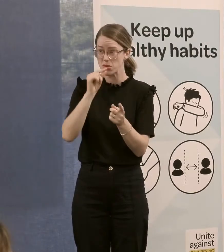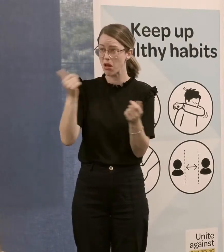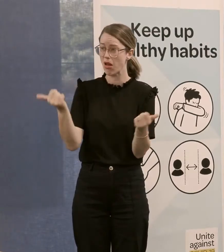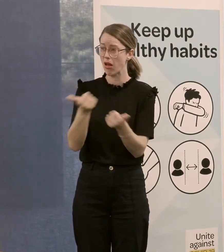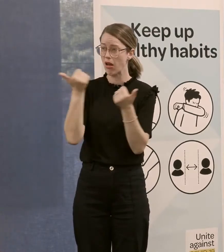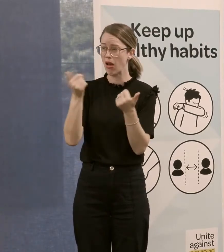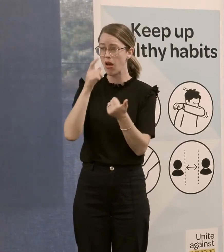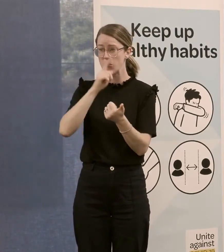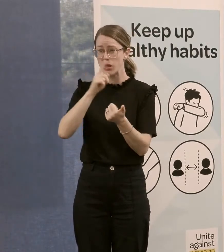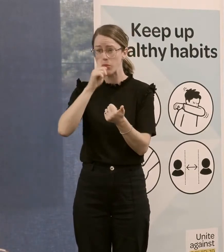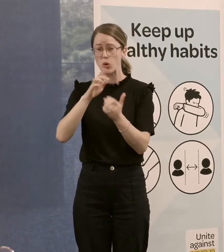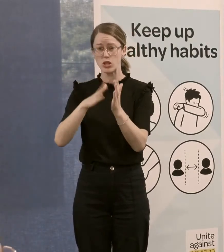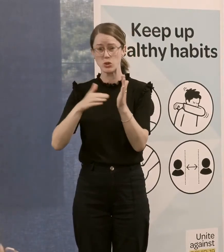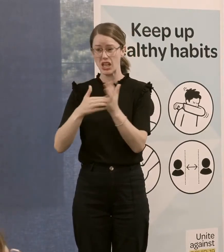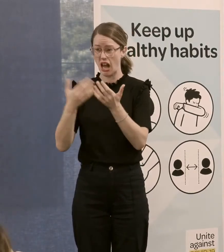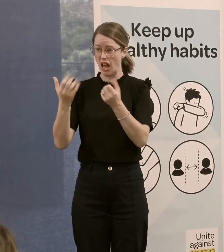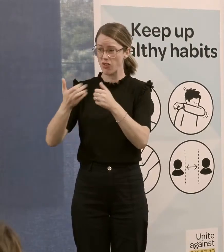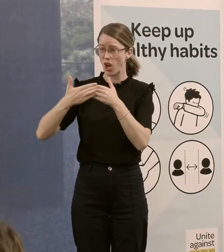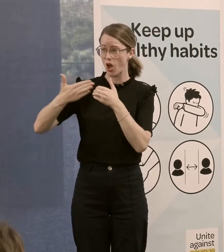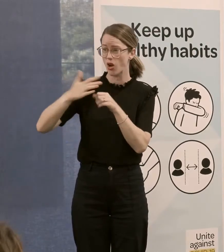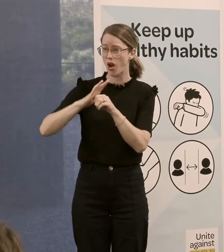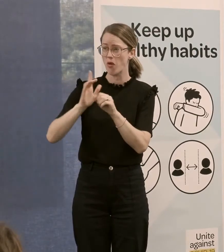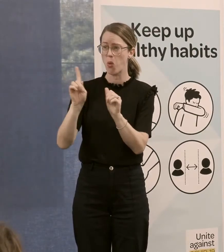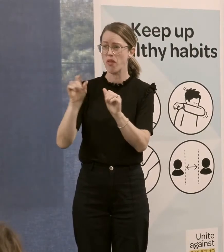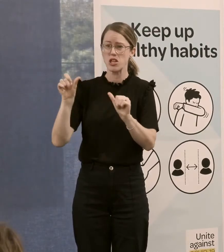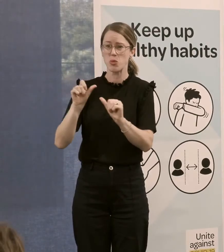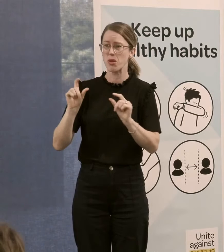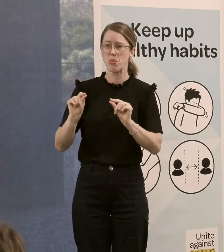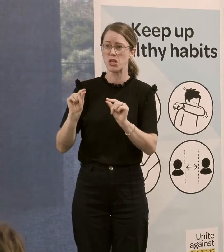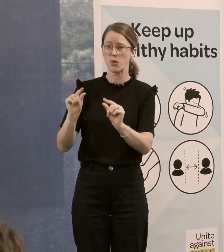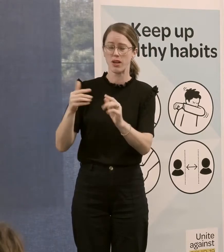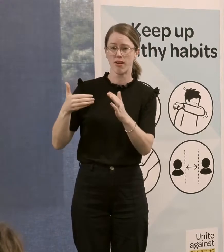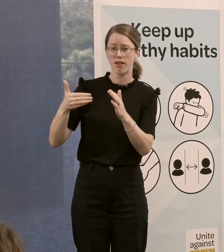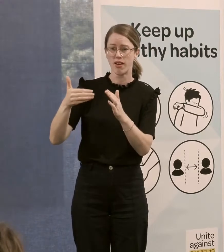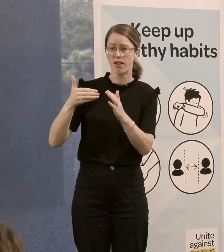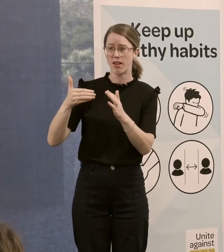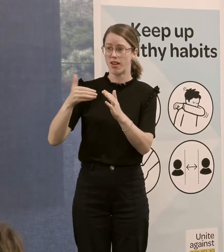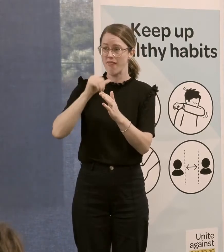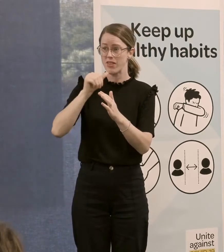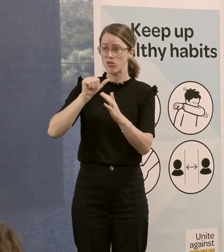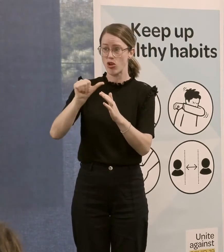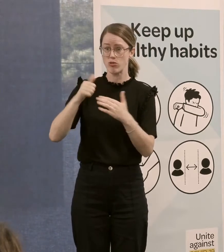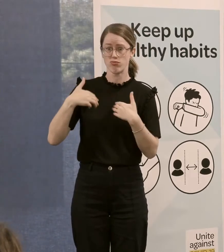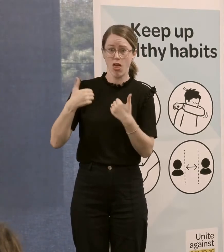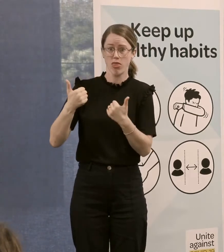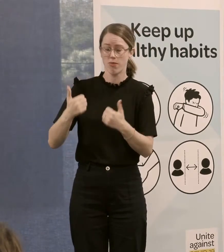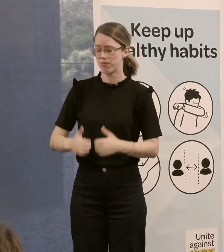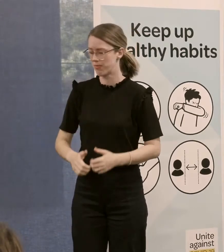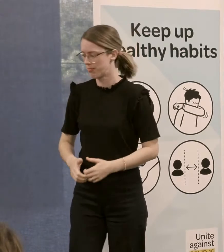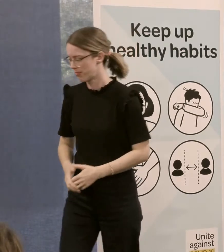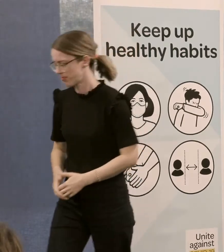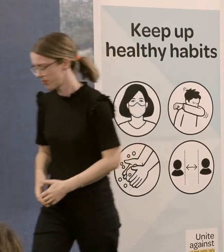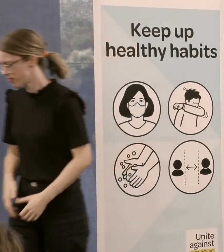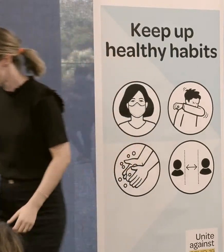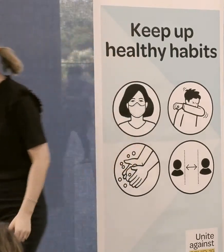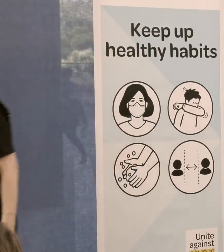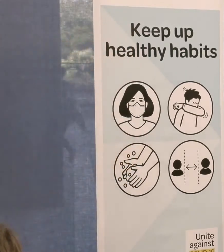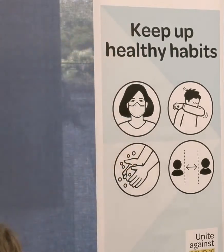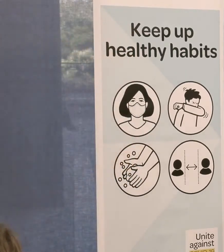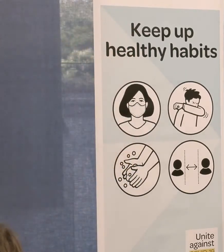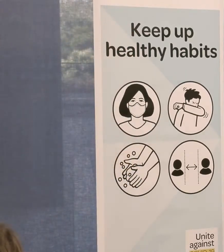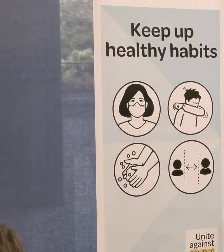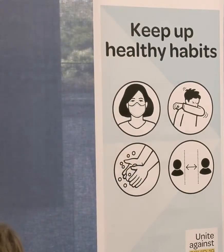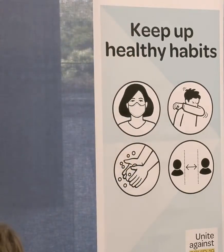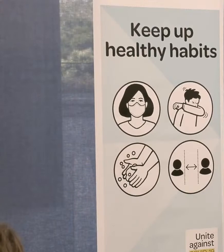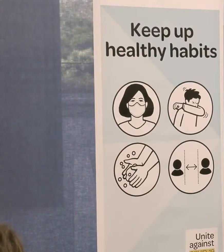of them, maybe more in New Zealand, who have long COVID. What should they do if they're trying to get help? Well, most importantly is